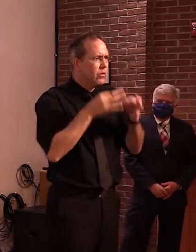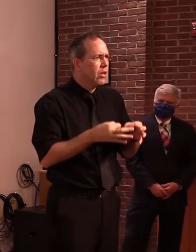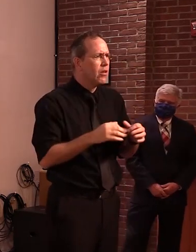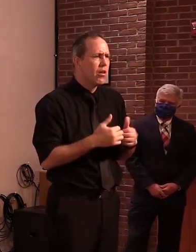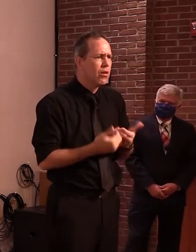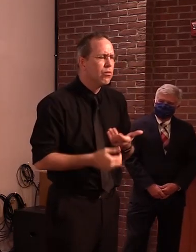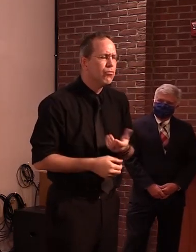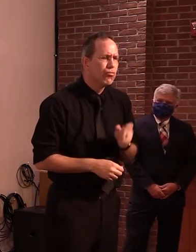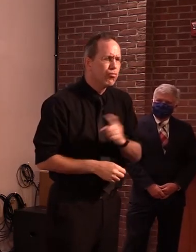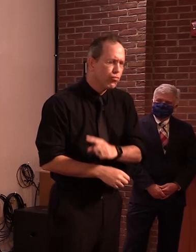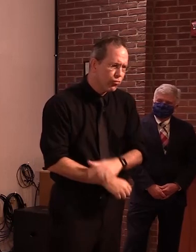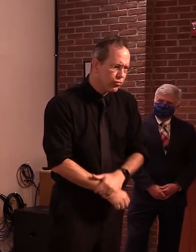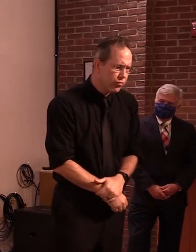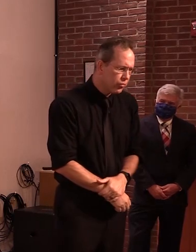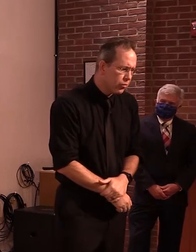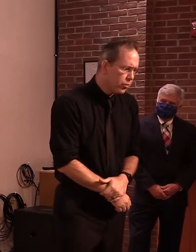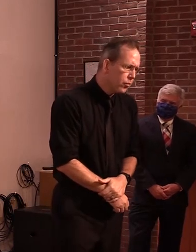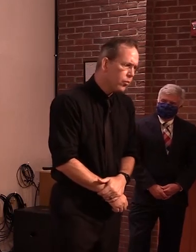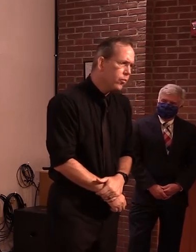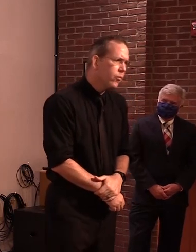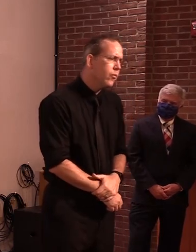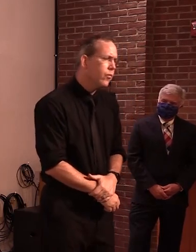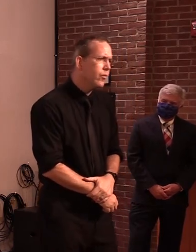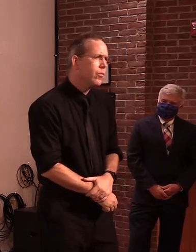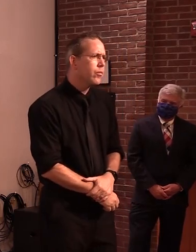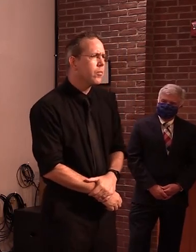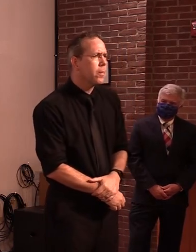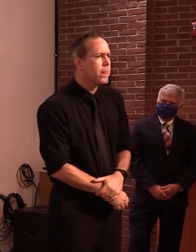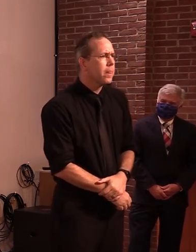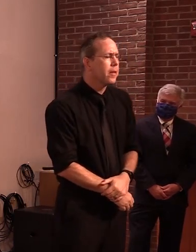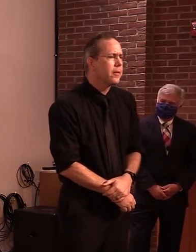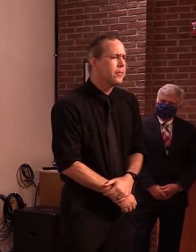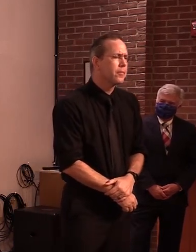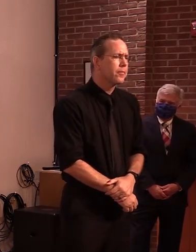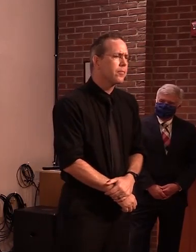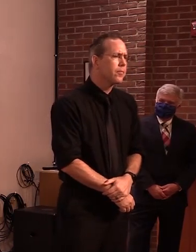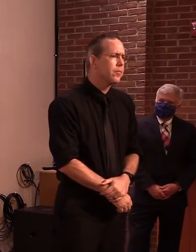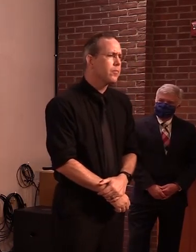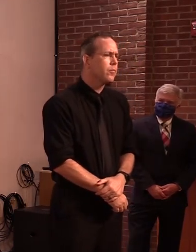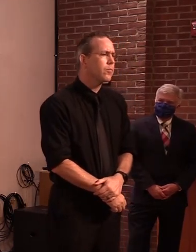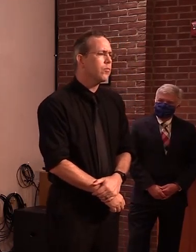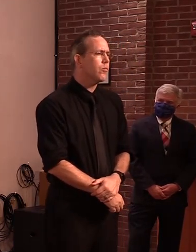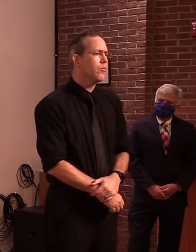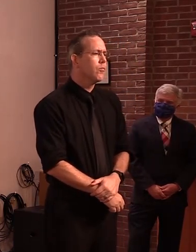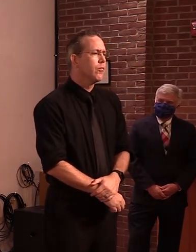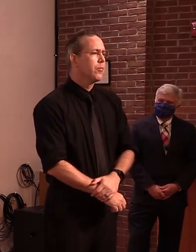give you their best thoughts? Yeah, you're actually describing it much more complex than I had perceived it.